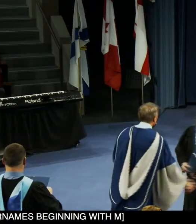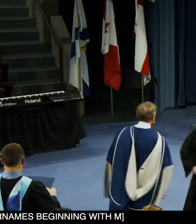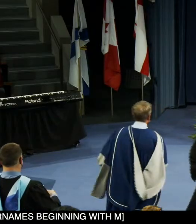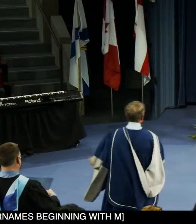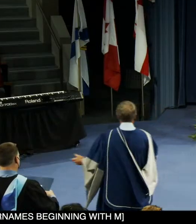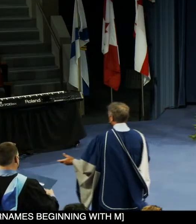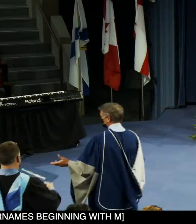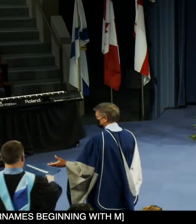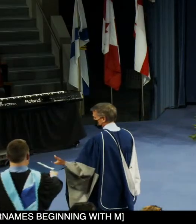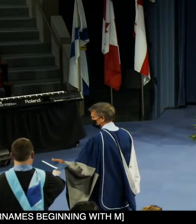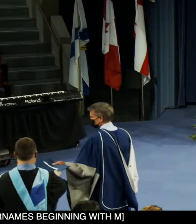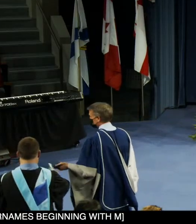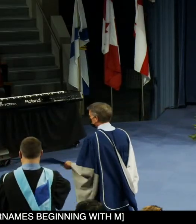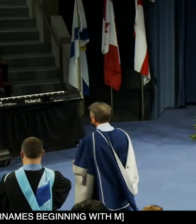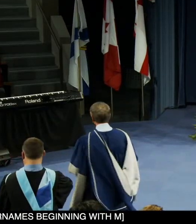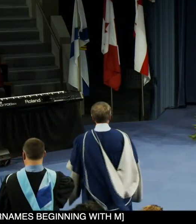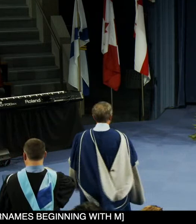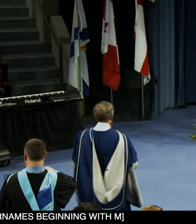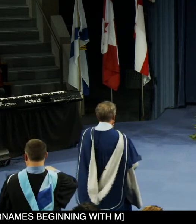Chris McKenzie.